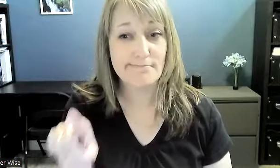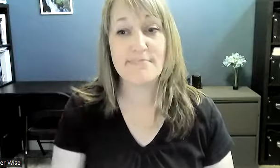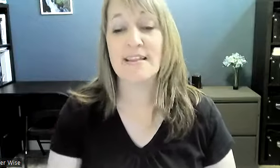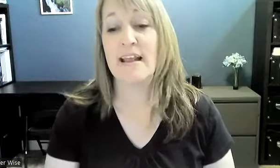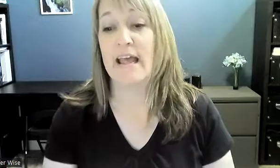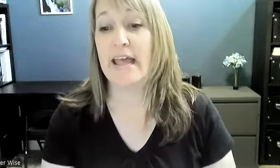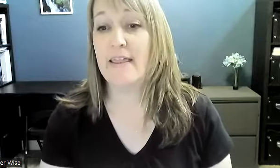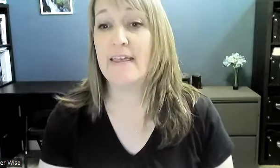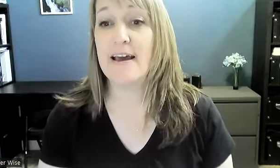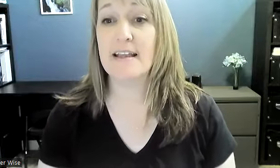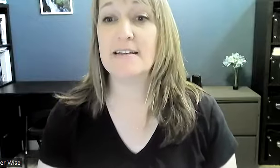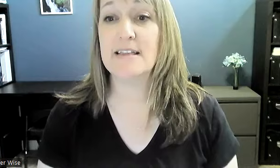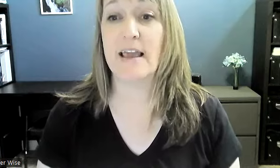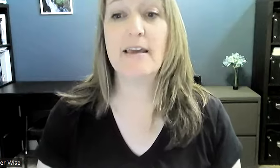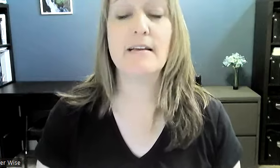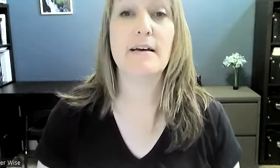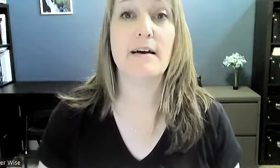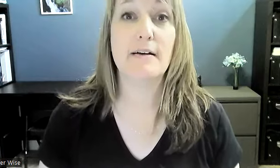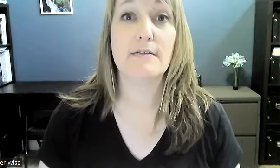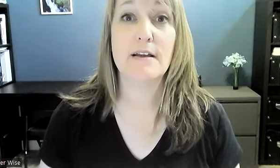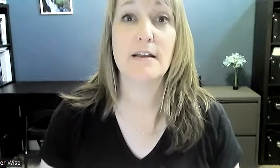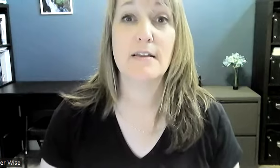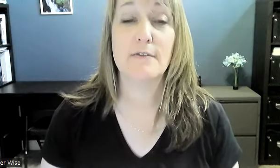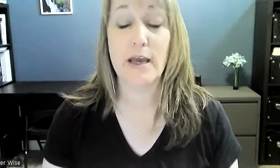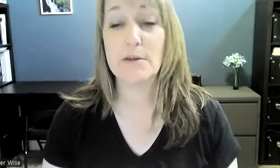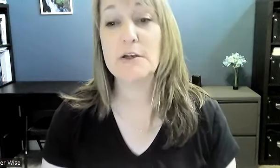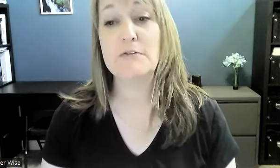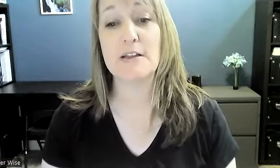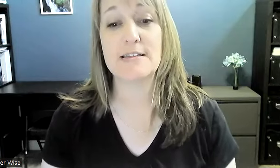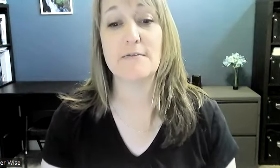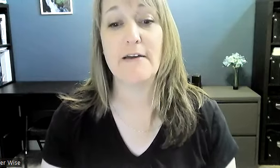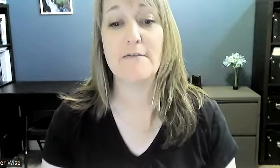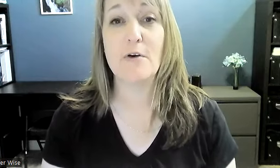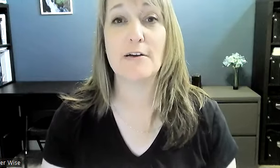And that is the end of the vocabulary for lesson 5-4.